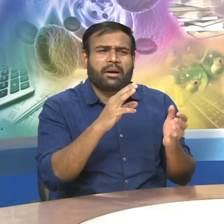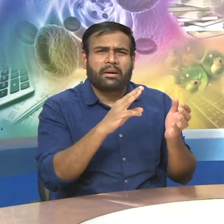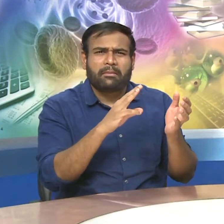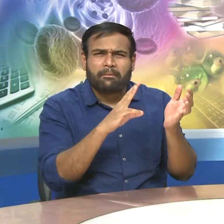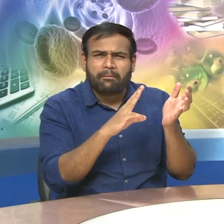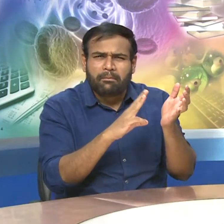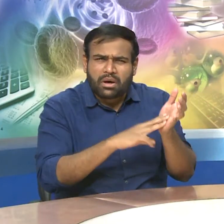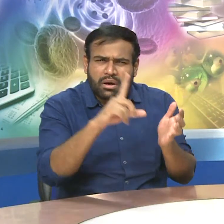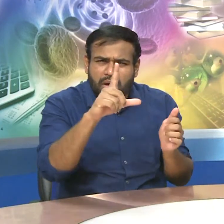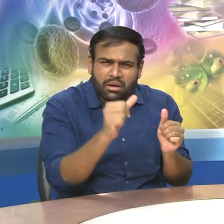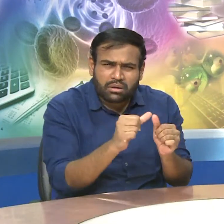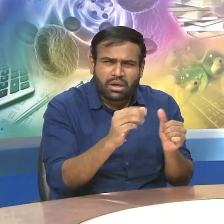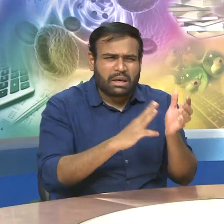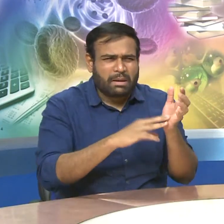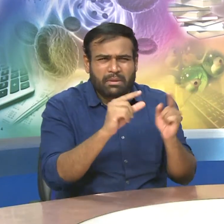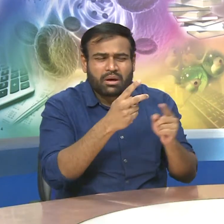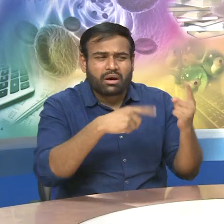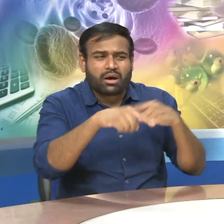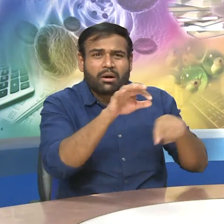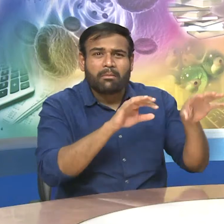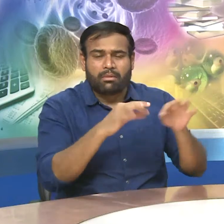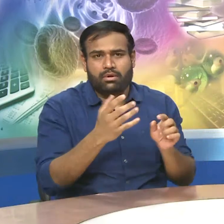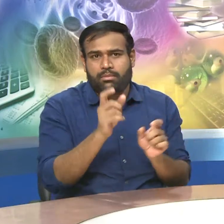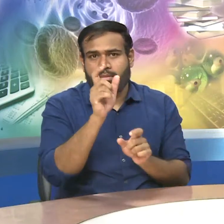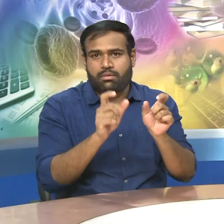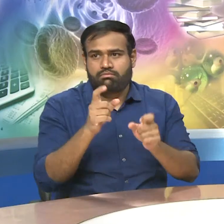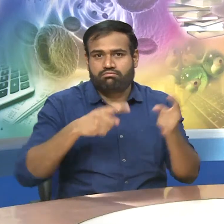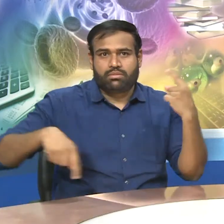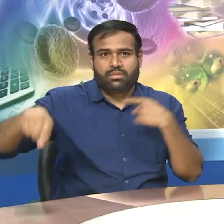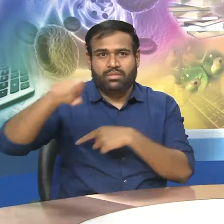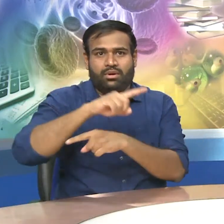members are directly elected by the citizen.